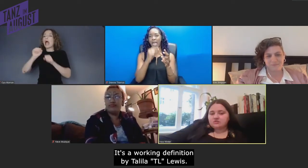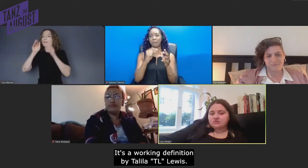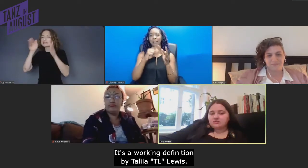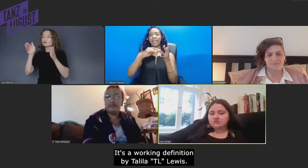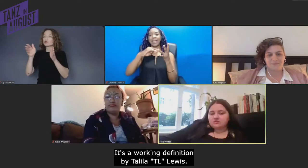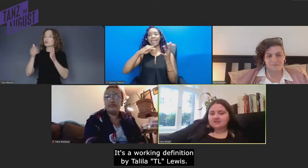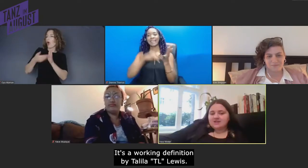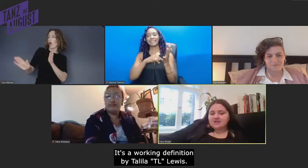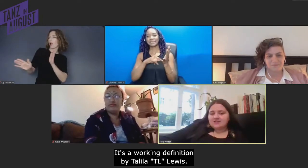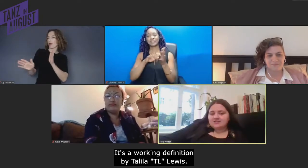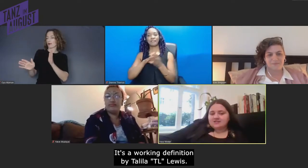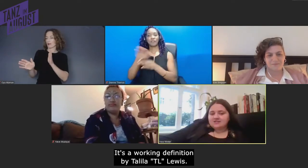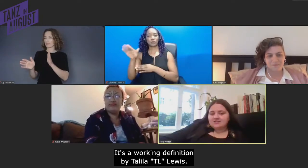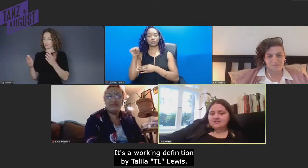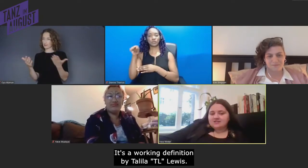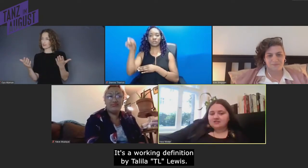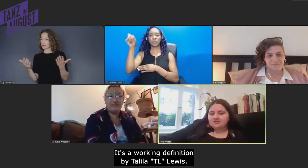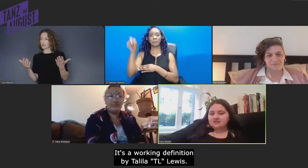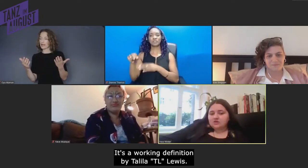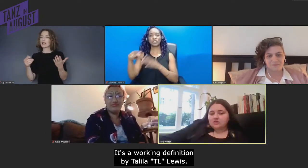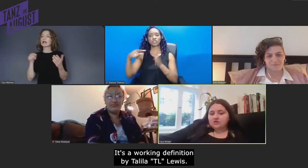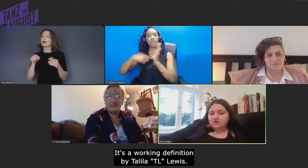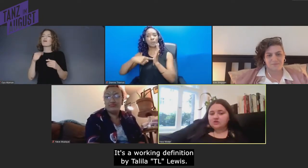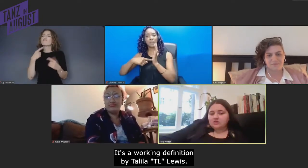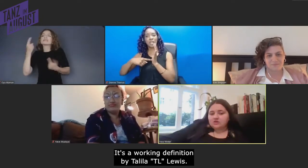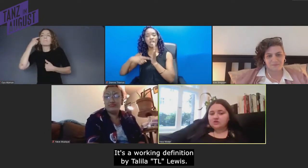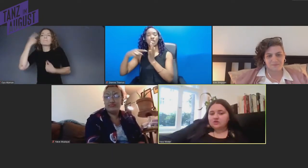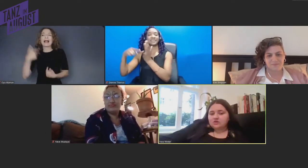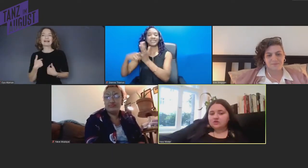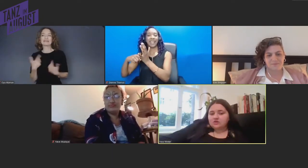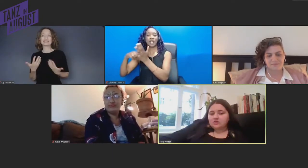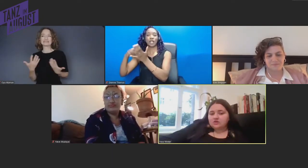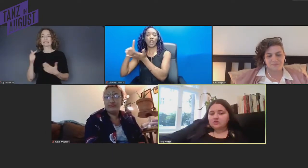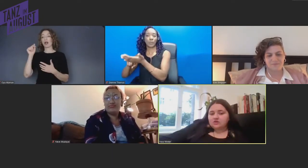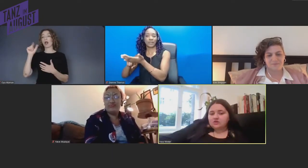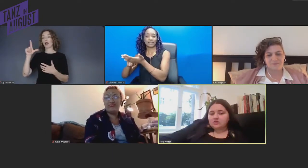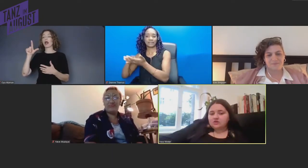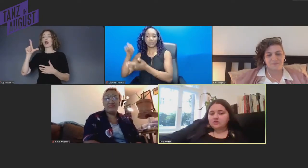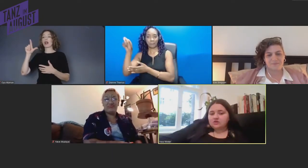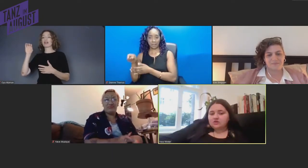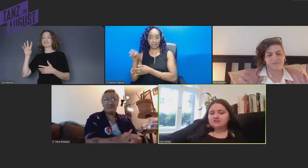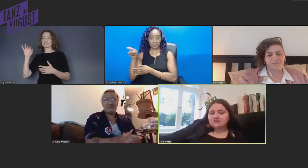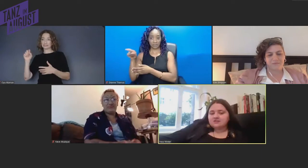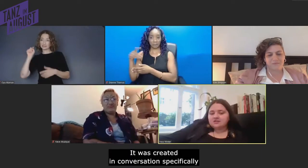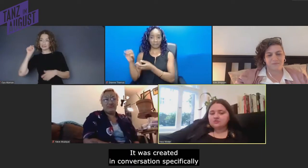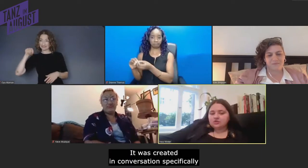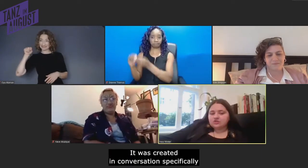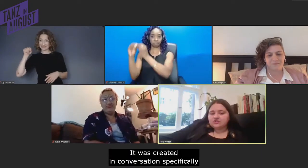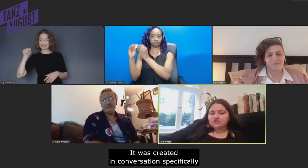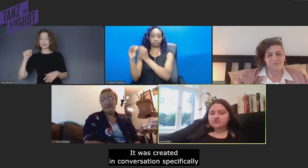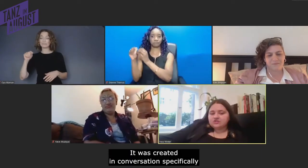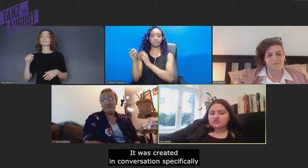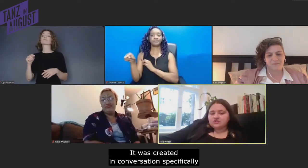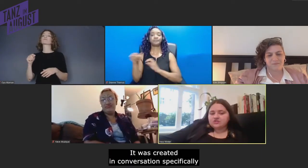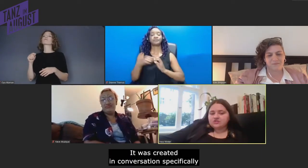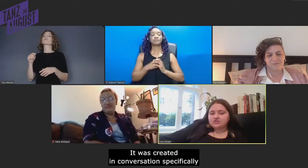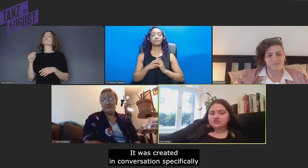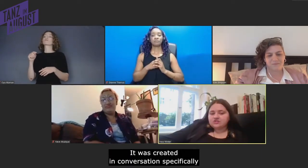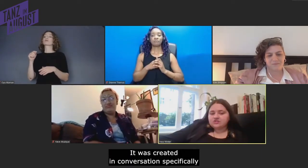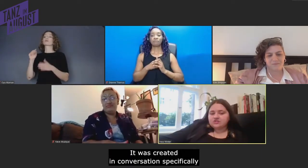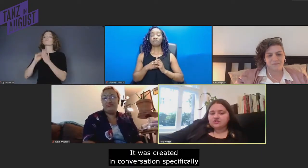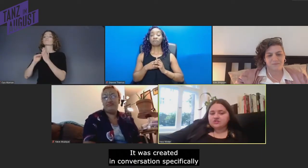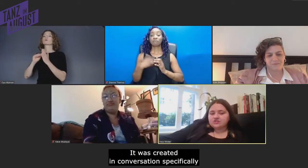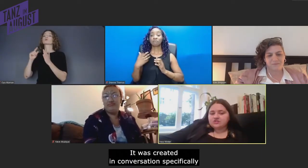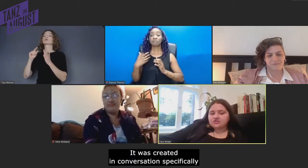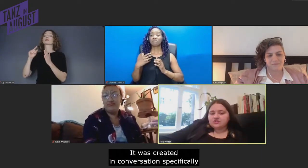by Talia T.L. Lewis, and it was created